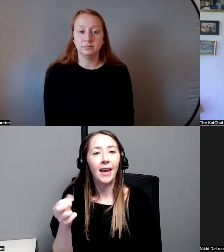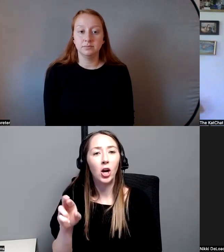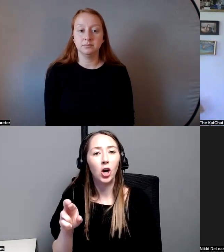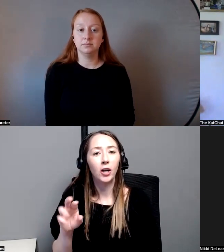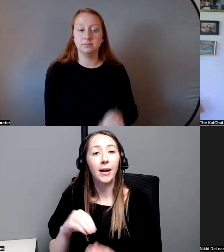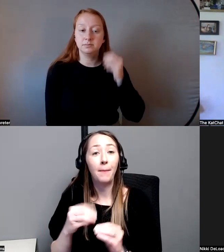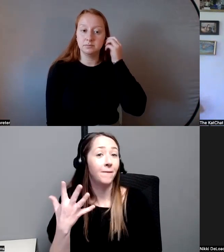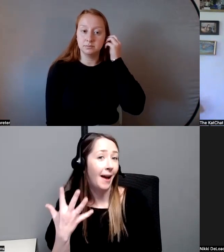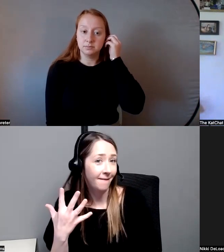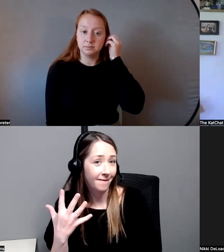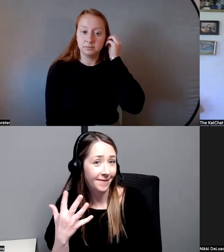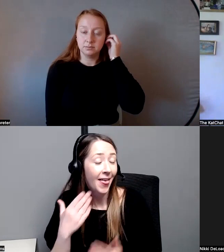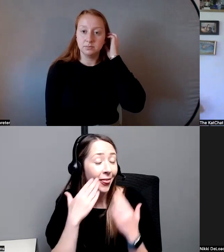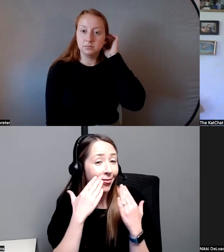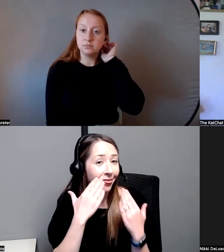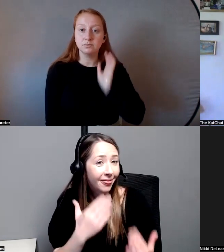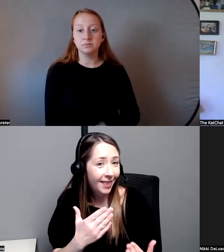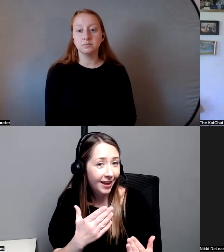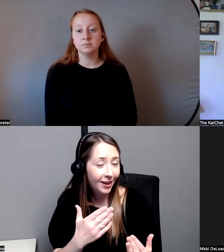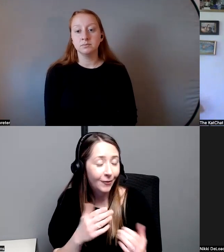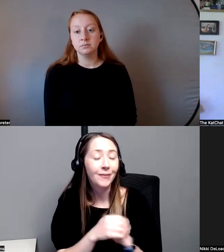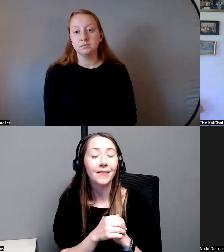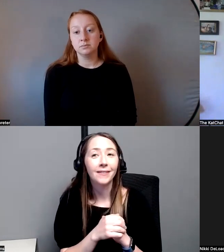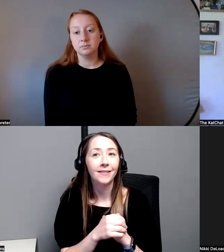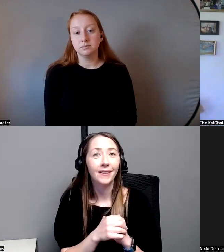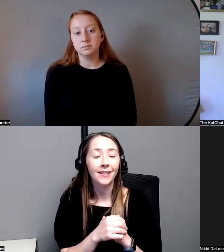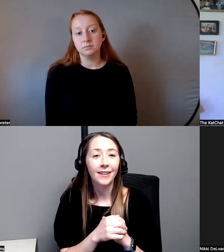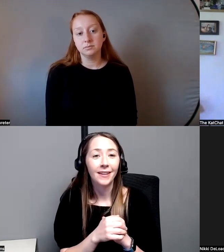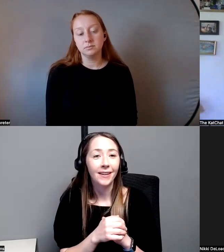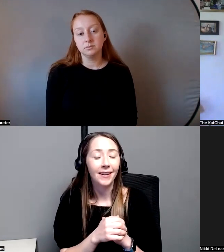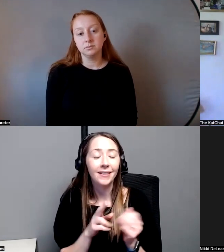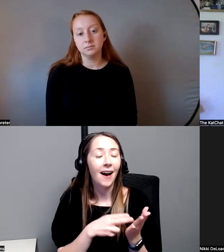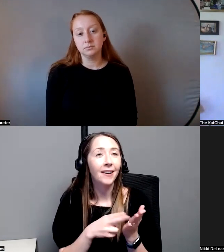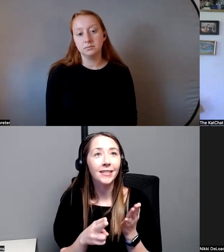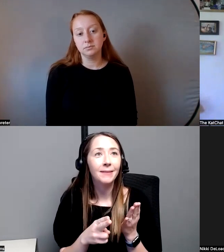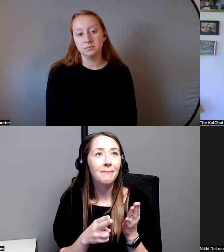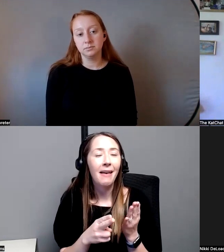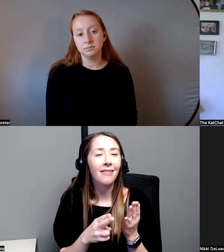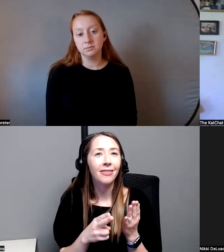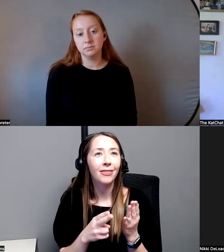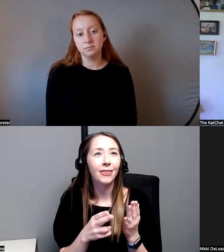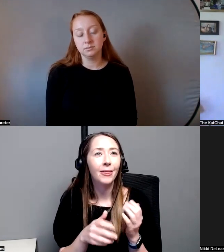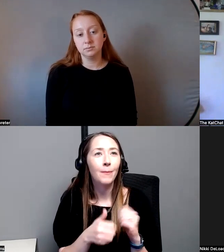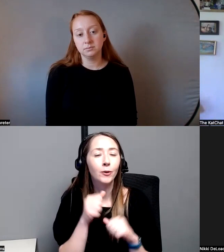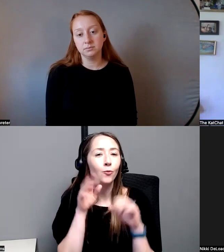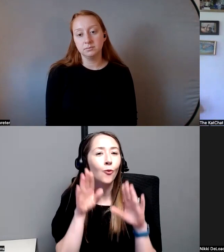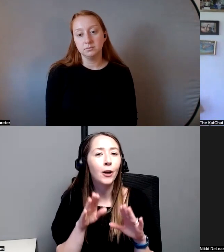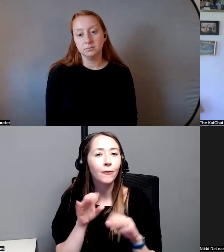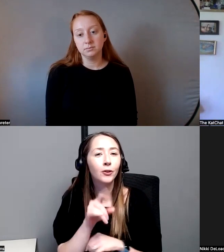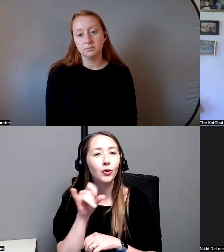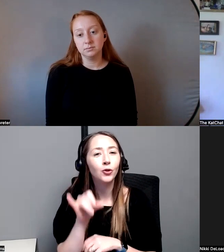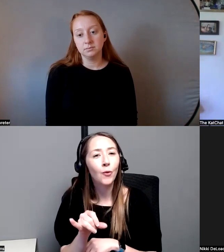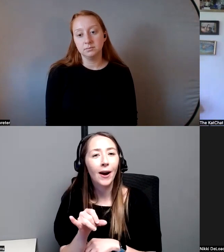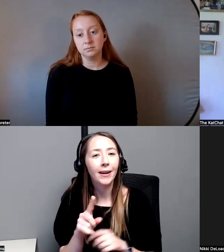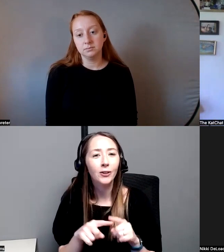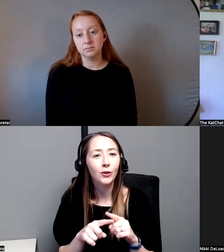And let me say thank you. It's honestly been one of the greatest joys to be able to do